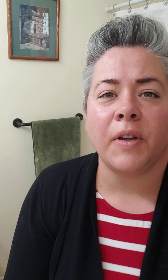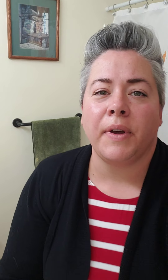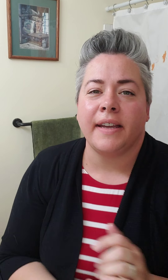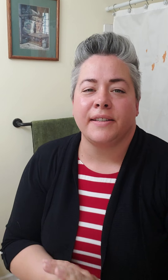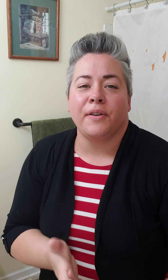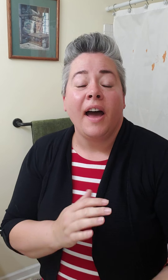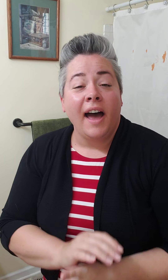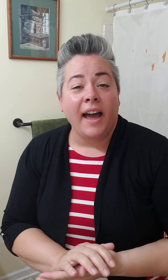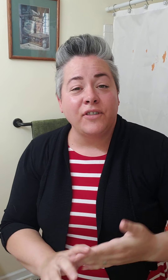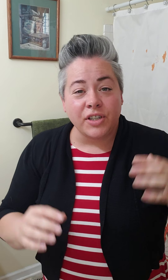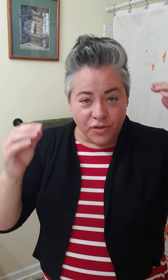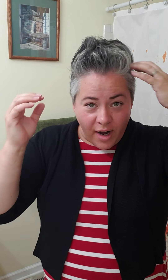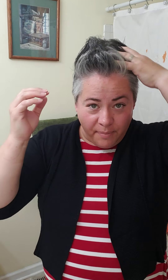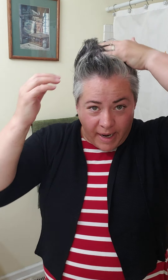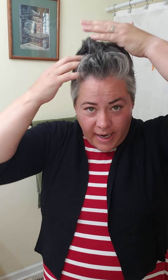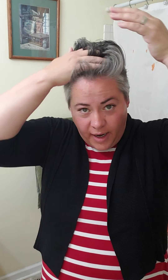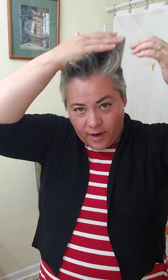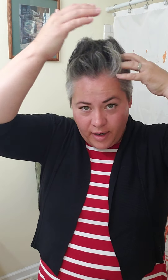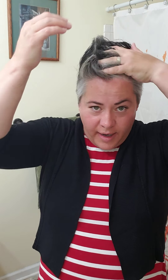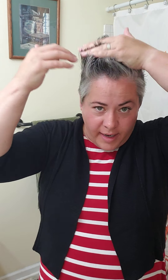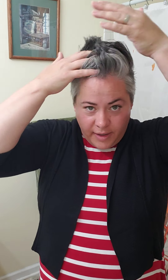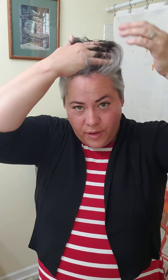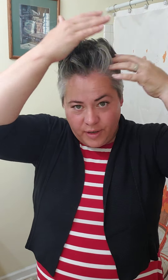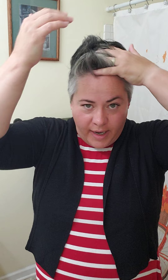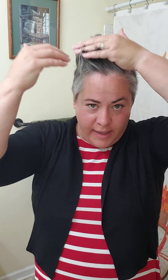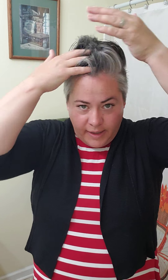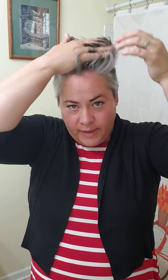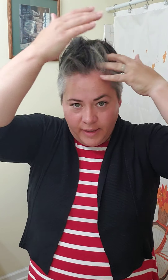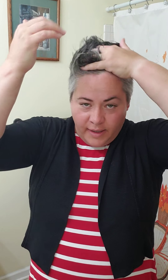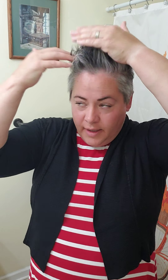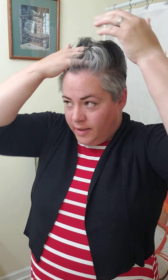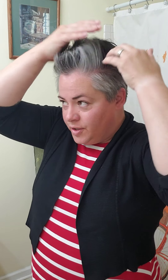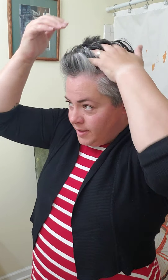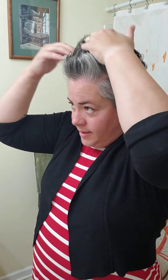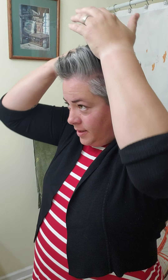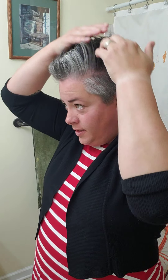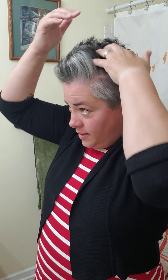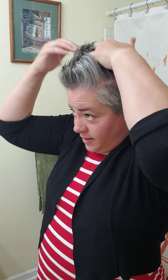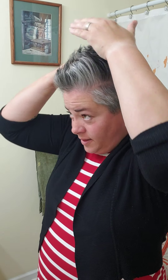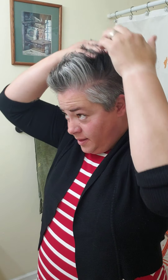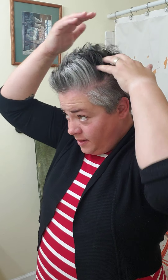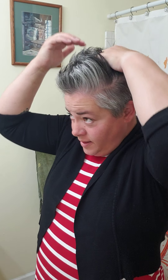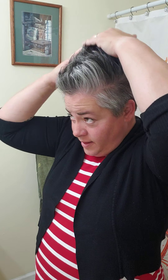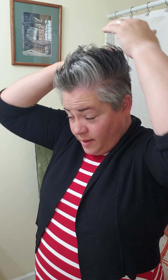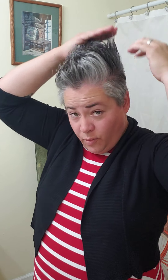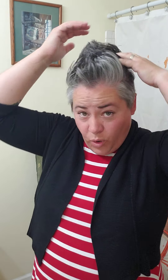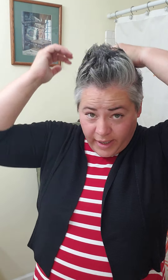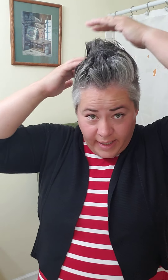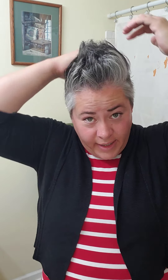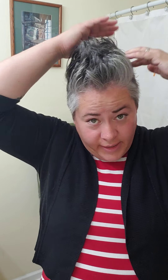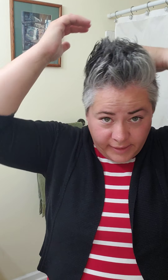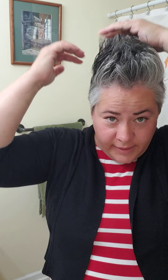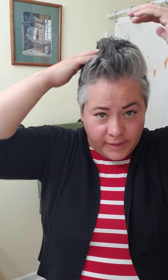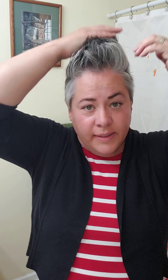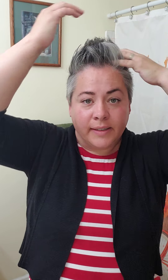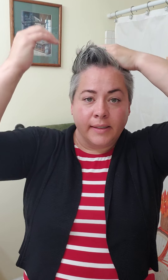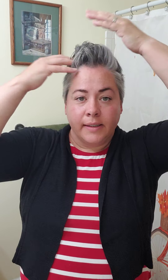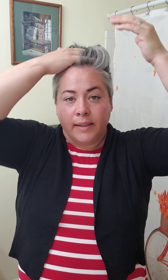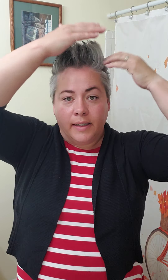Okay, so I've just dried my hair, and you can kind of just work it in even